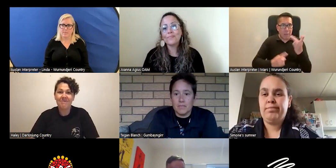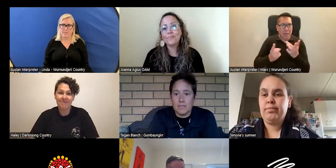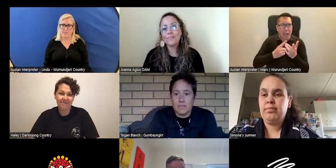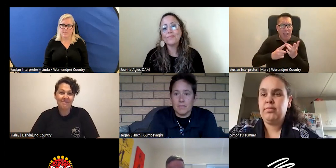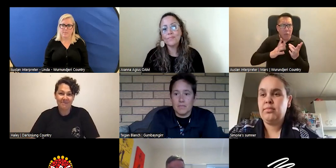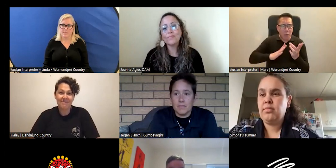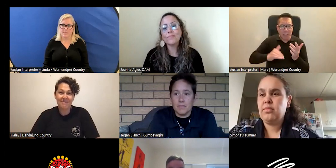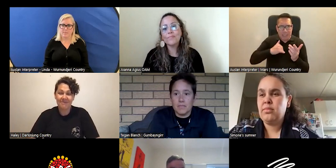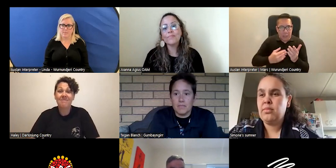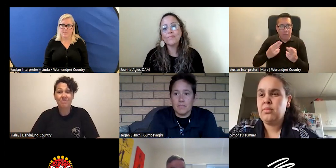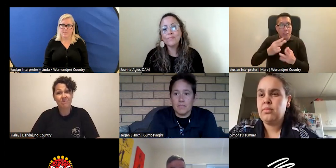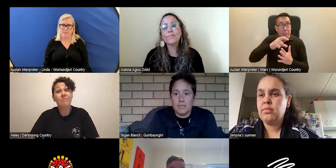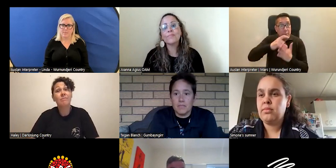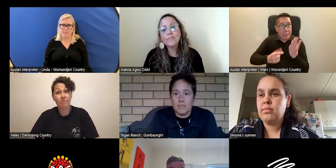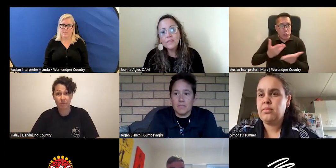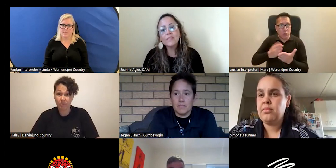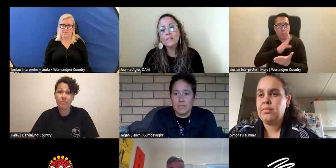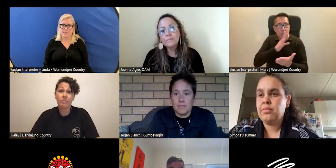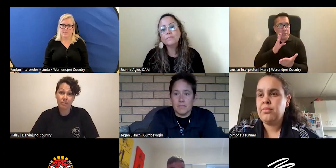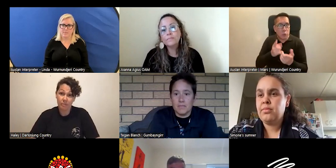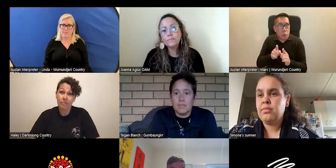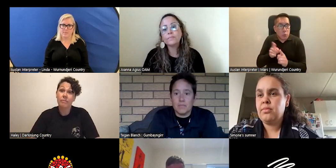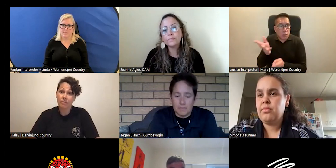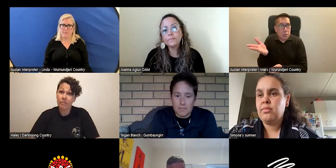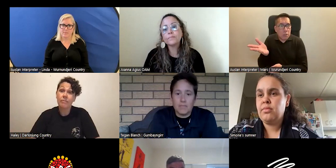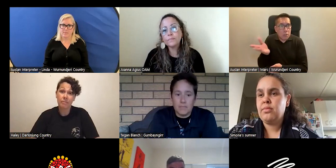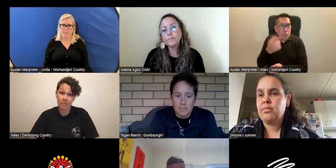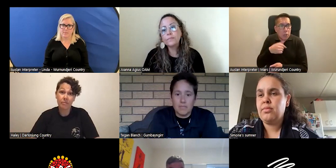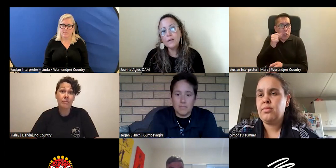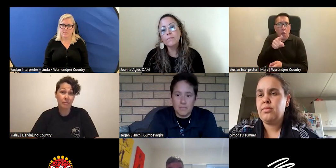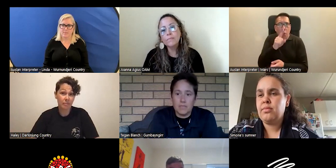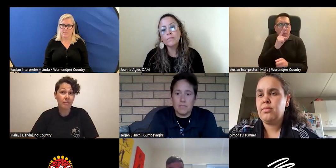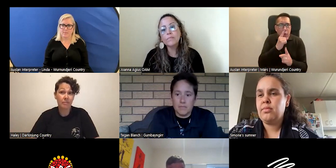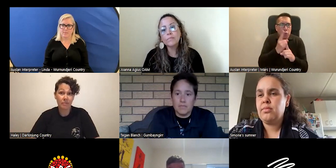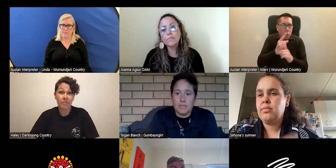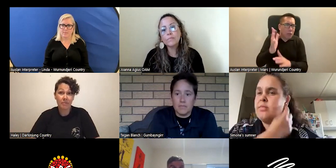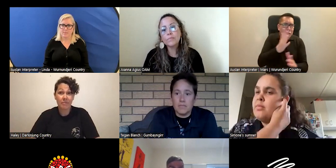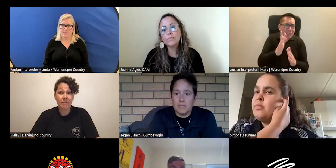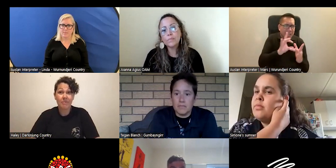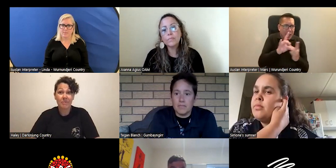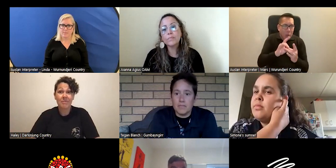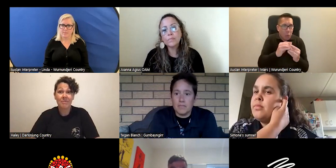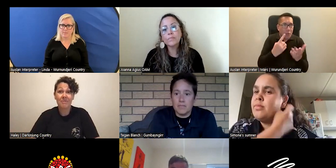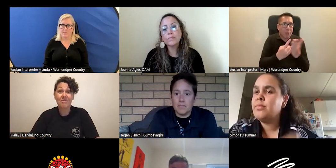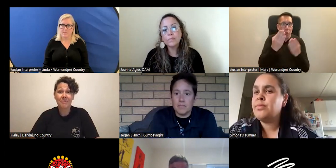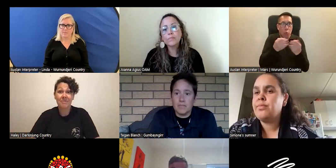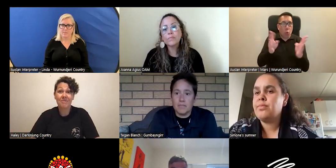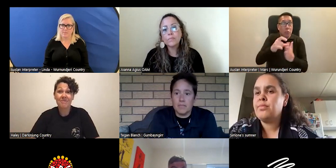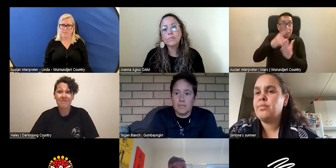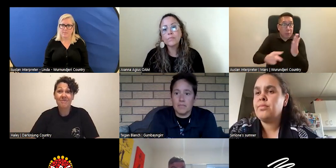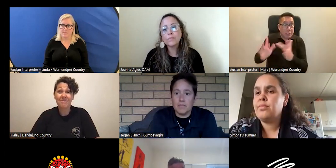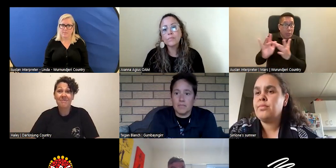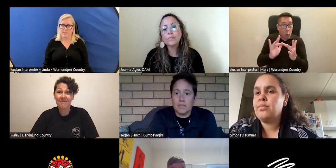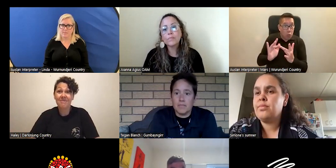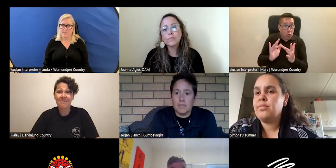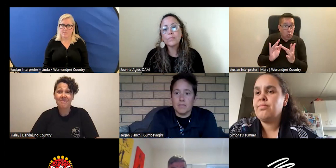with disability services who are missing out, because as you people talk and connect with what's happening with the more broader disability network,